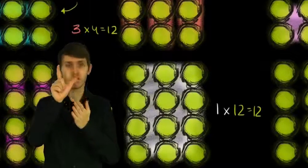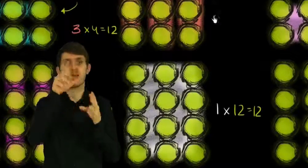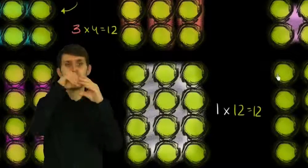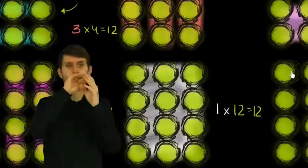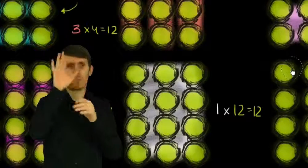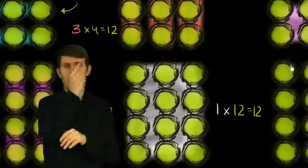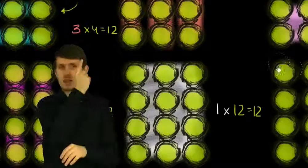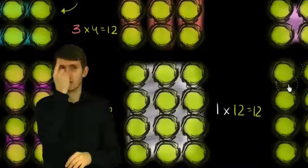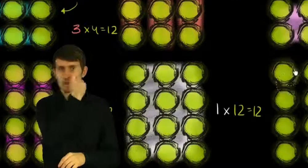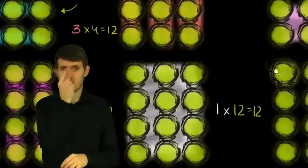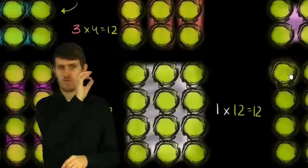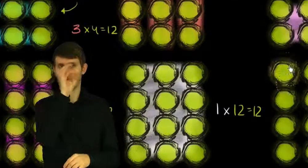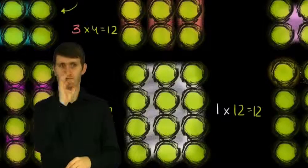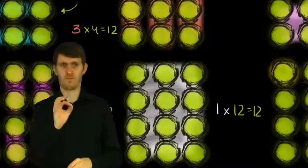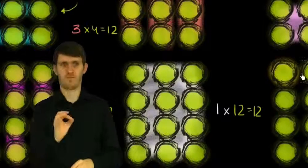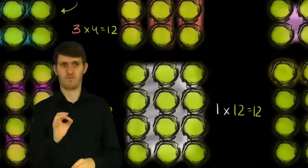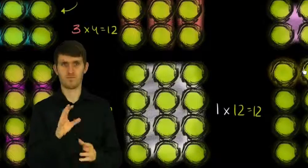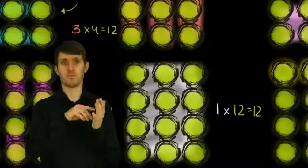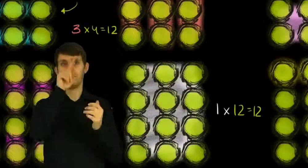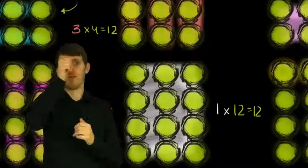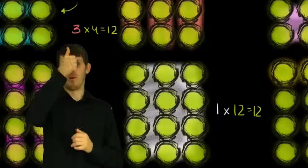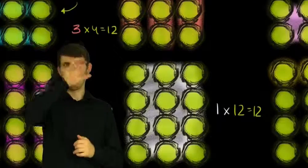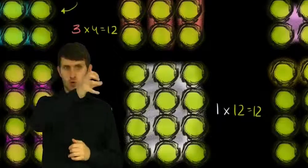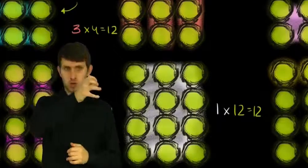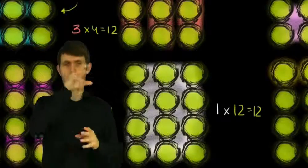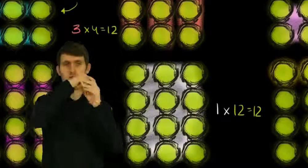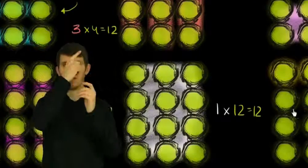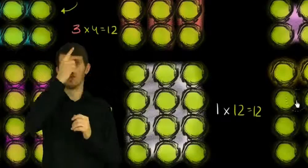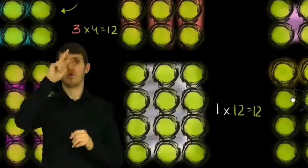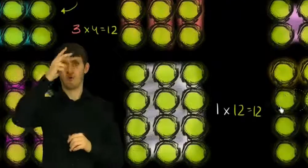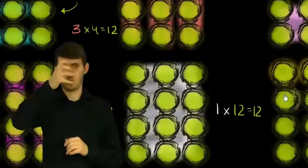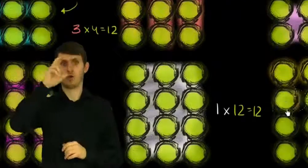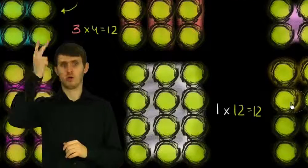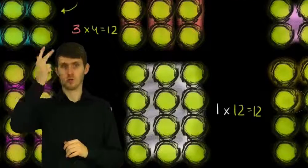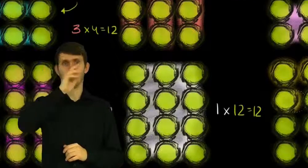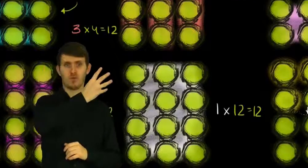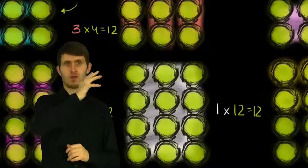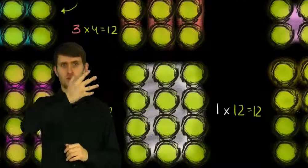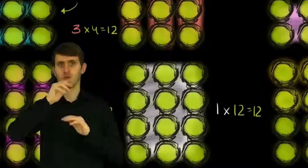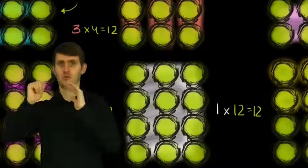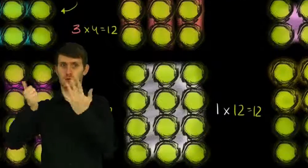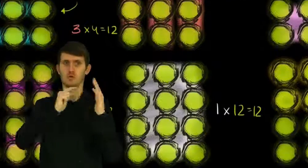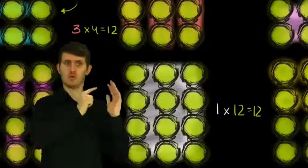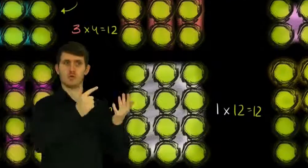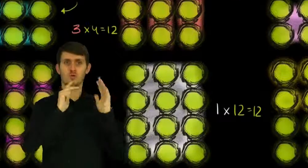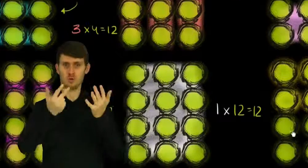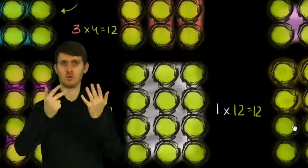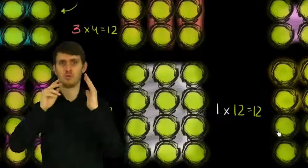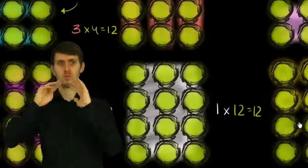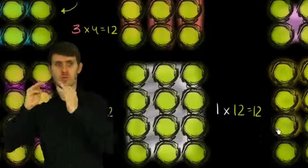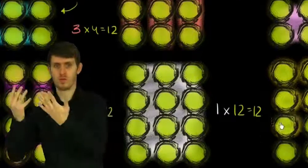So 12 groups of 1. This is 1 group of 1, 2 groups of 1, 3, 4, 5,